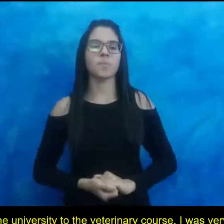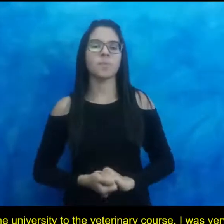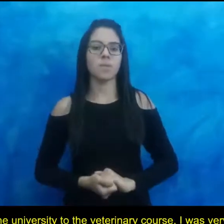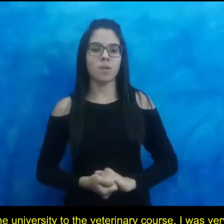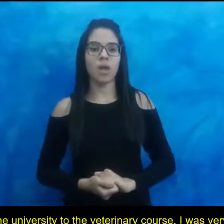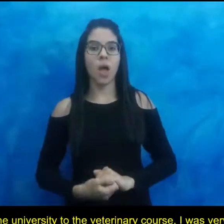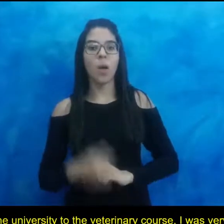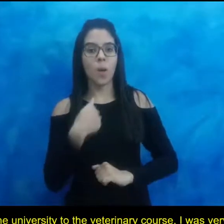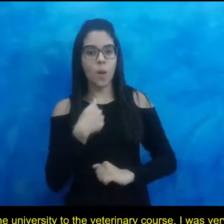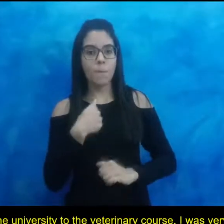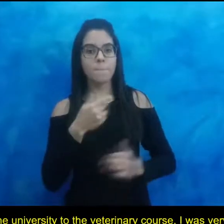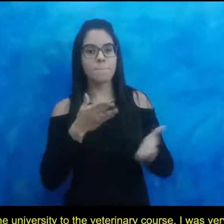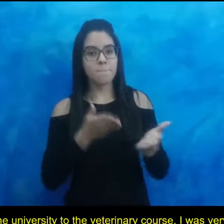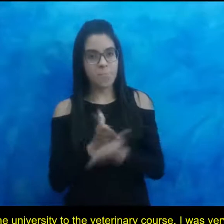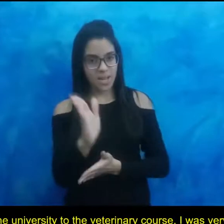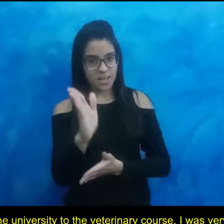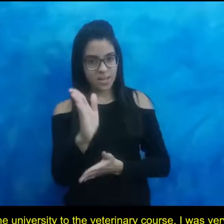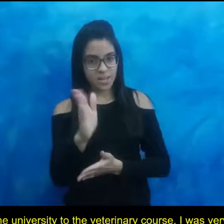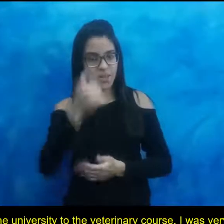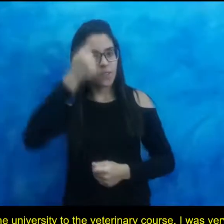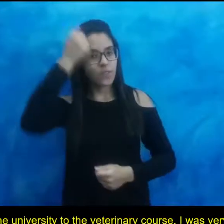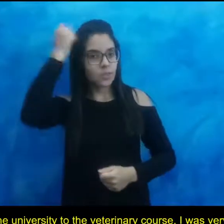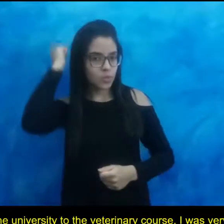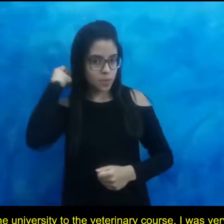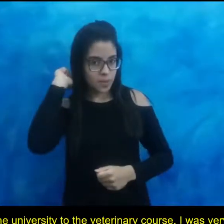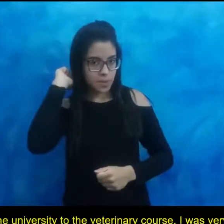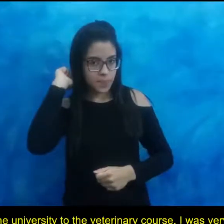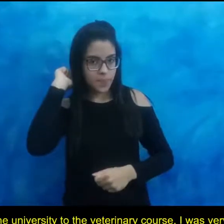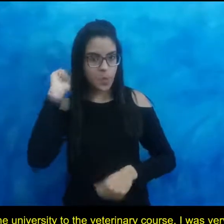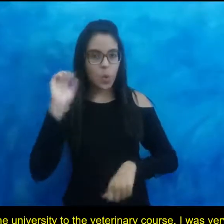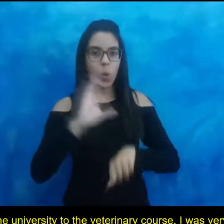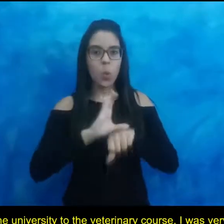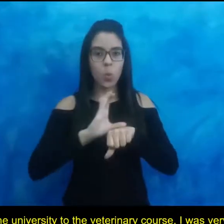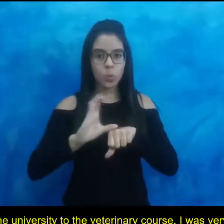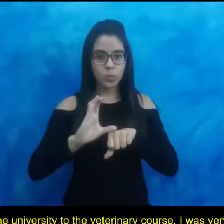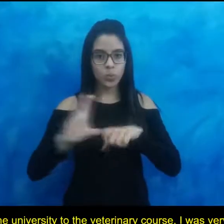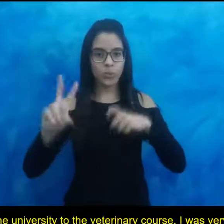I was very happy, but in my first semester, I gave up.